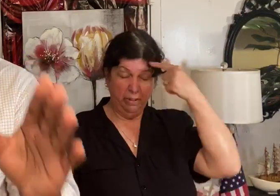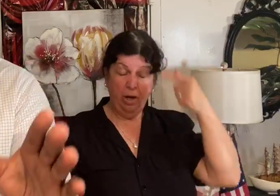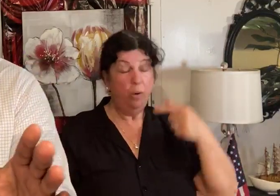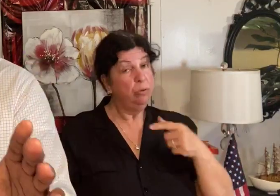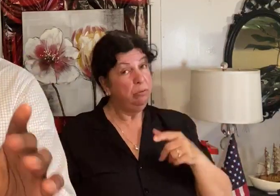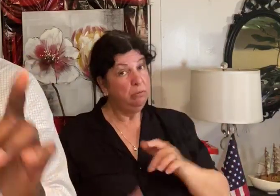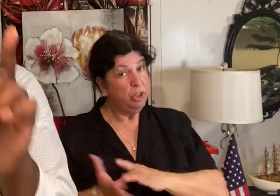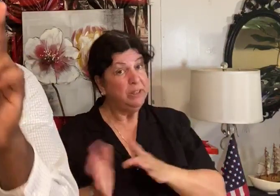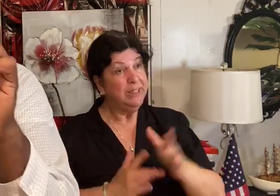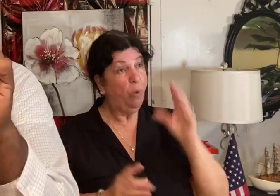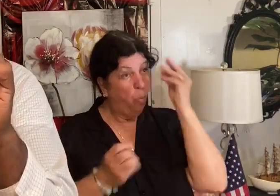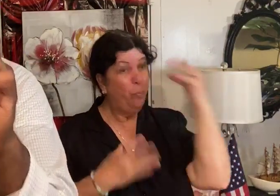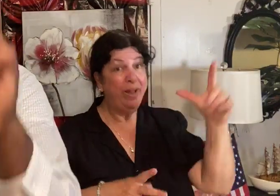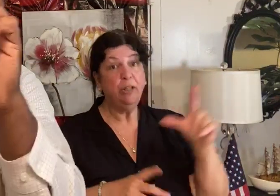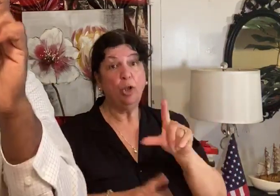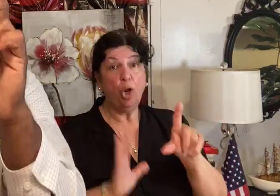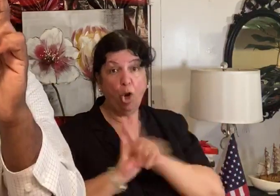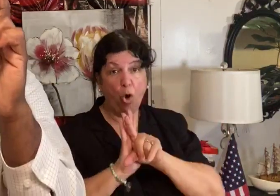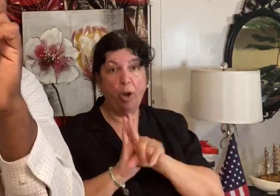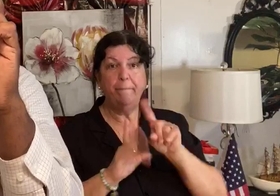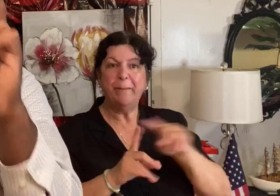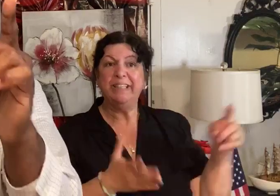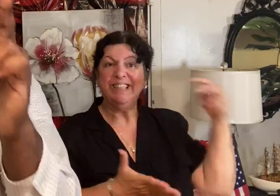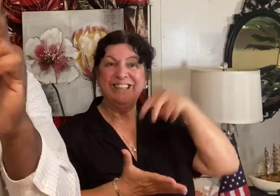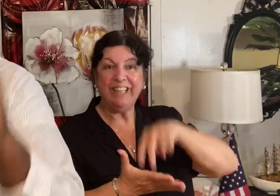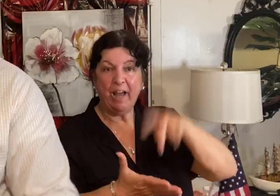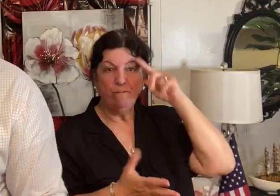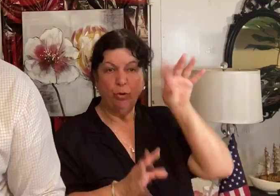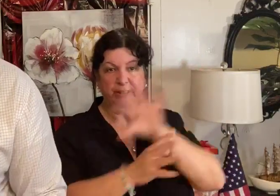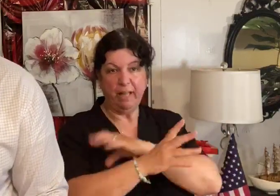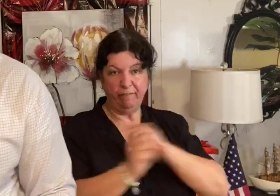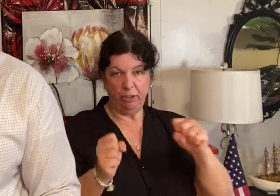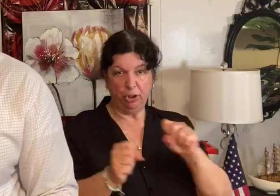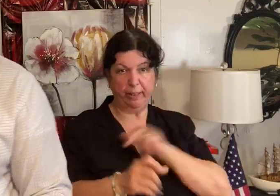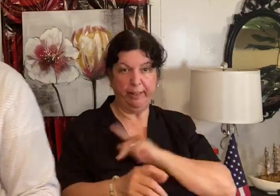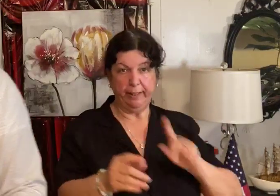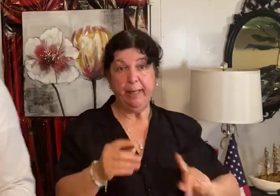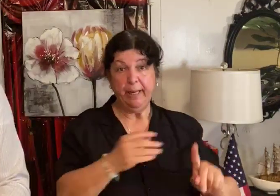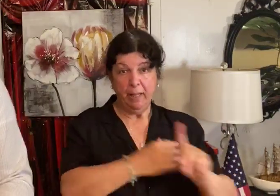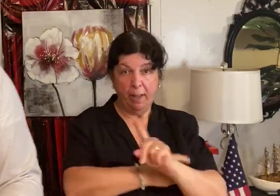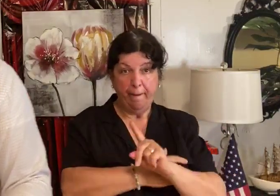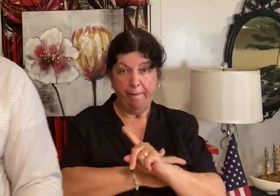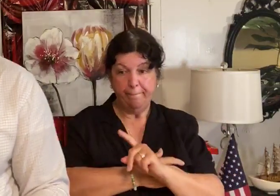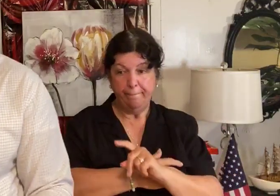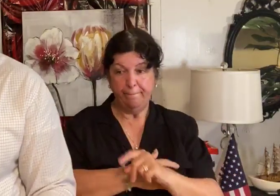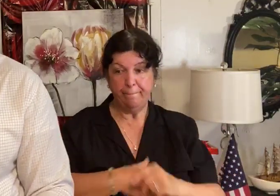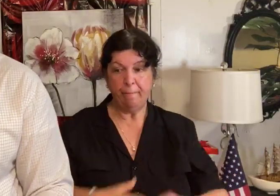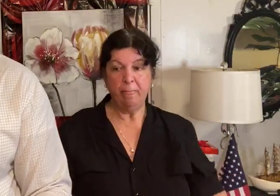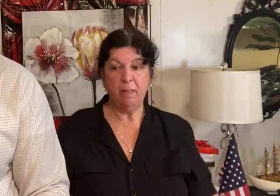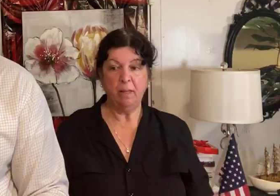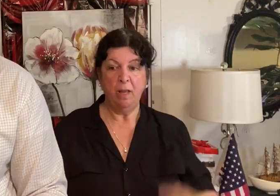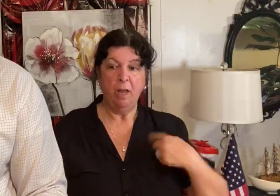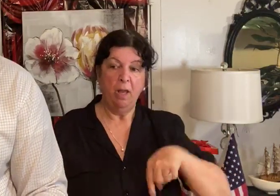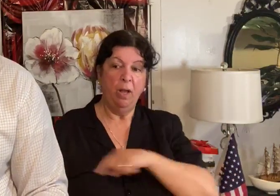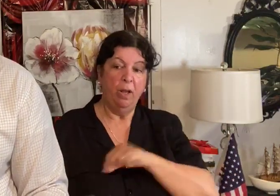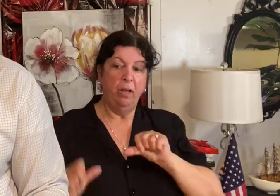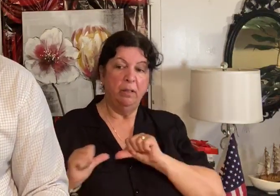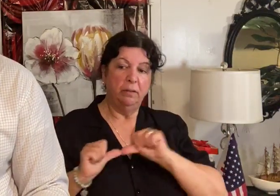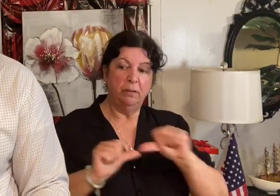government, obey the law, but stand for salvation in the kingdom. Okay, we